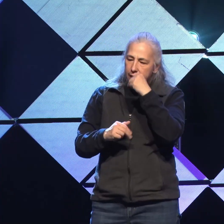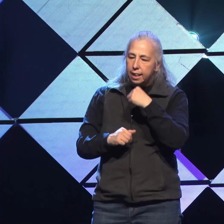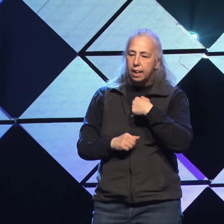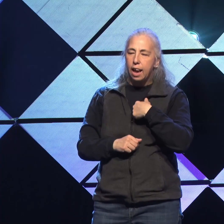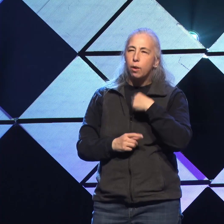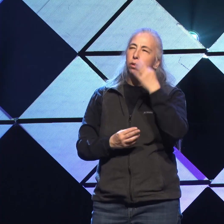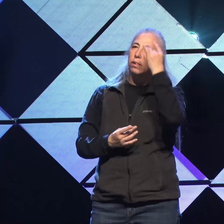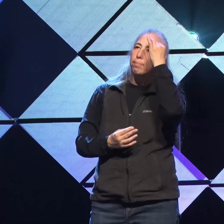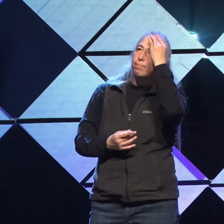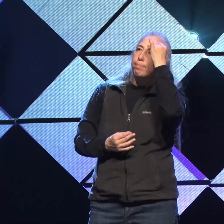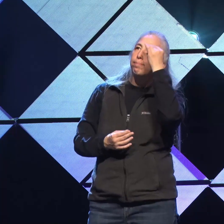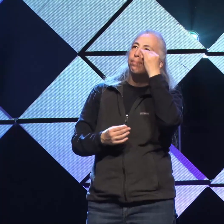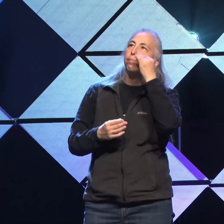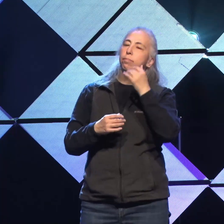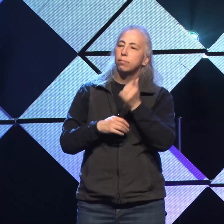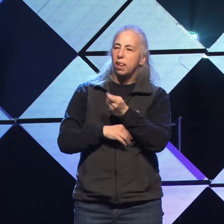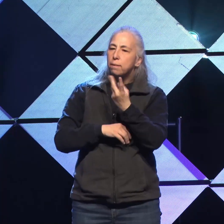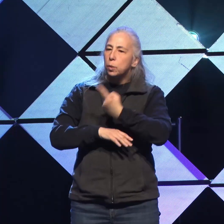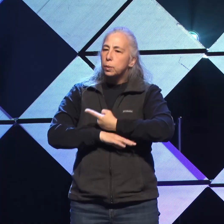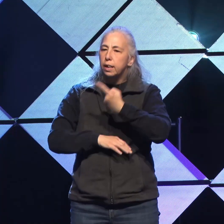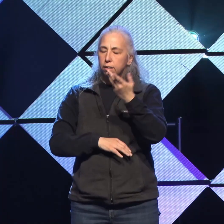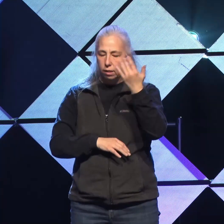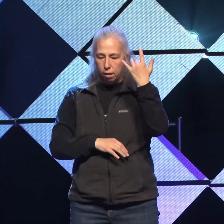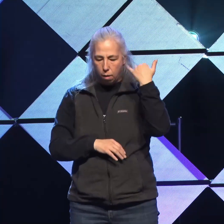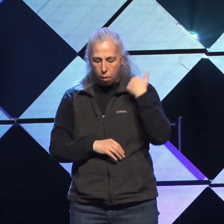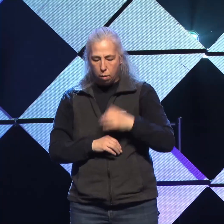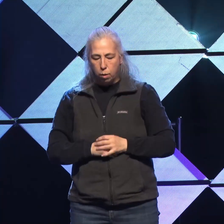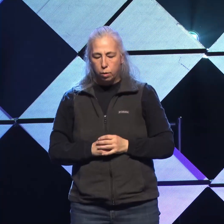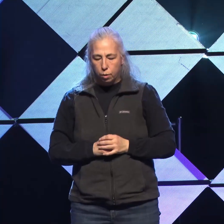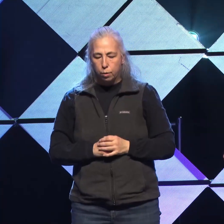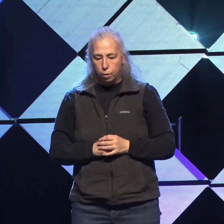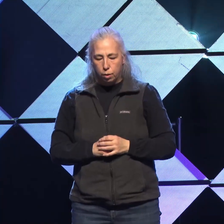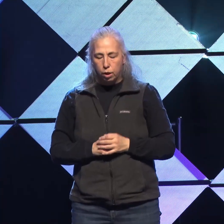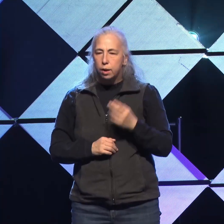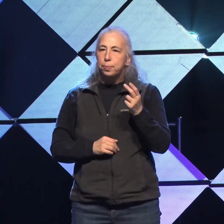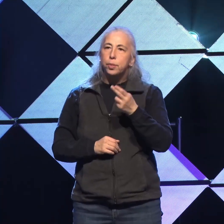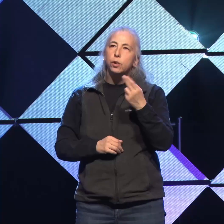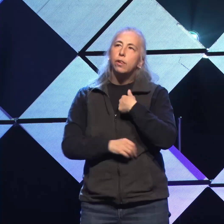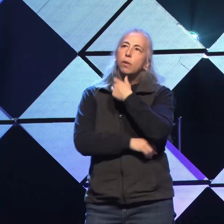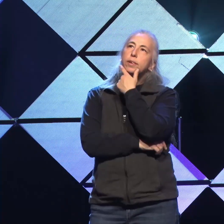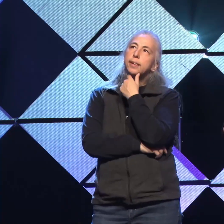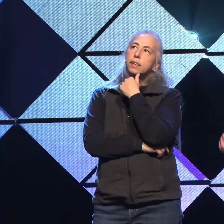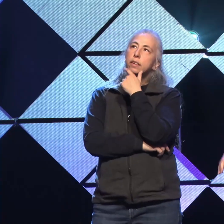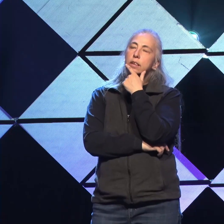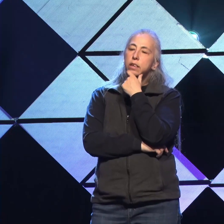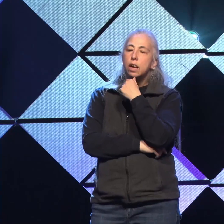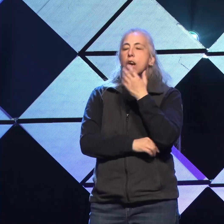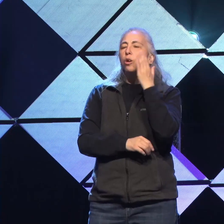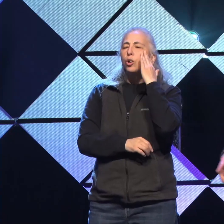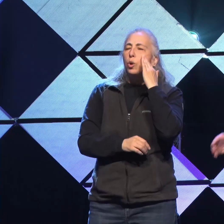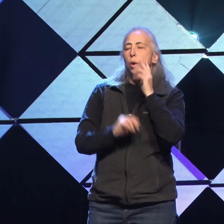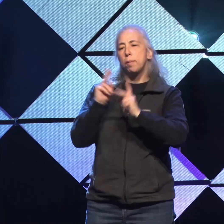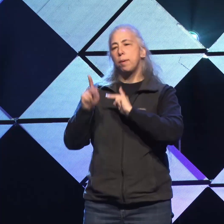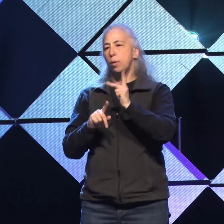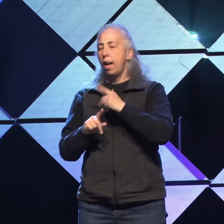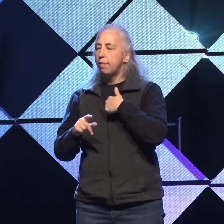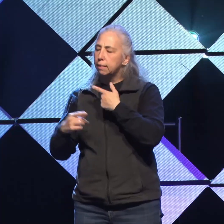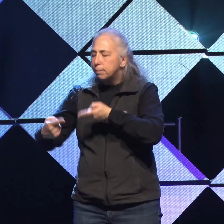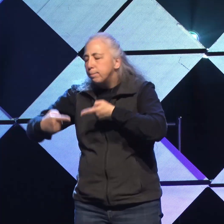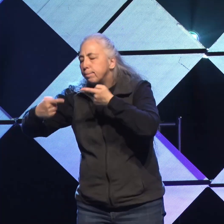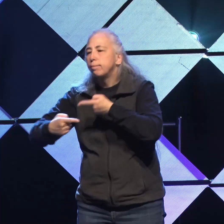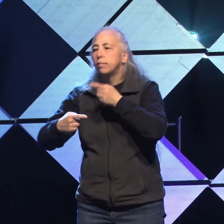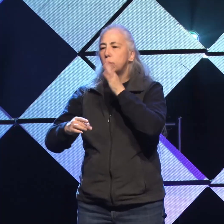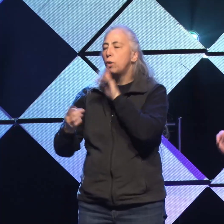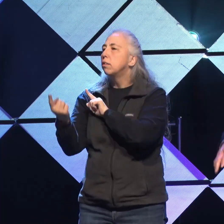about this on Thursday. I'm thinking on Thursday, people will, they'll see therapists, counselors, they'll go to